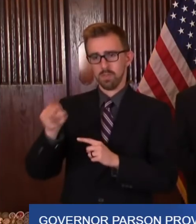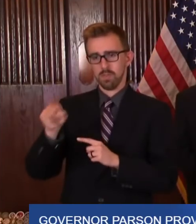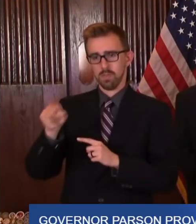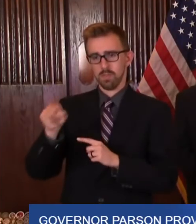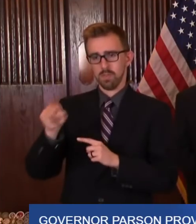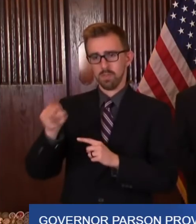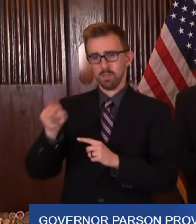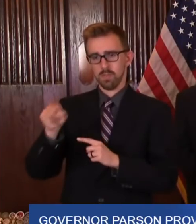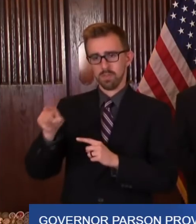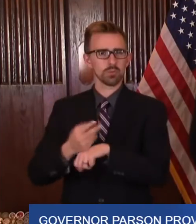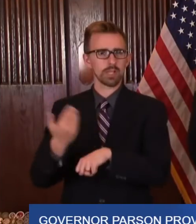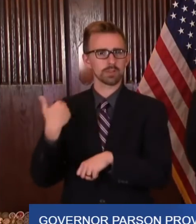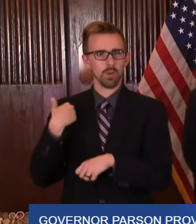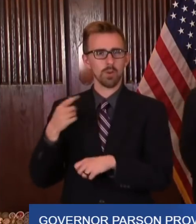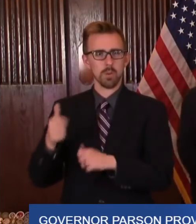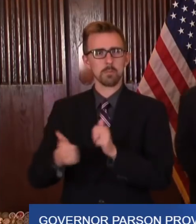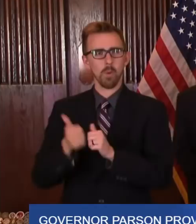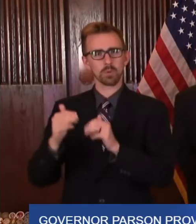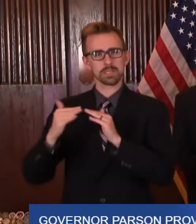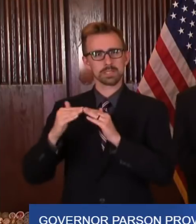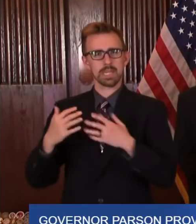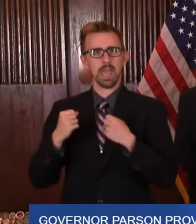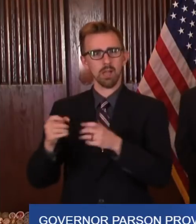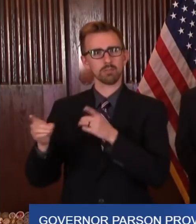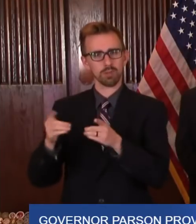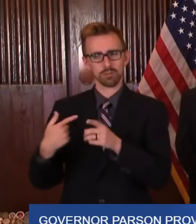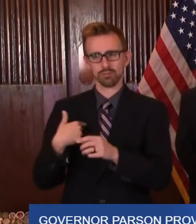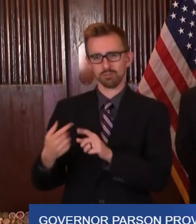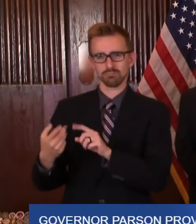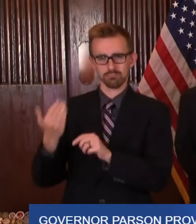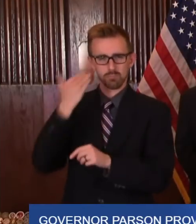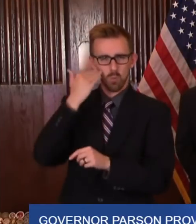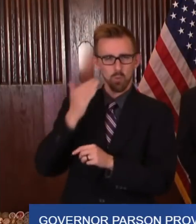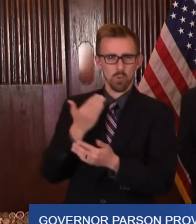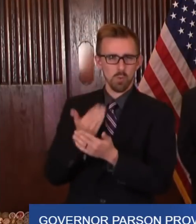days ago. I'm friends with most of the state health directors. And the